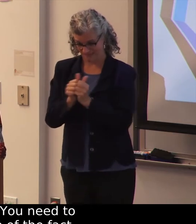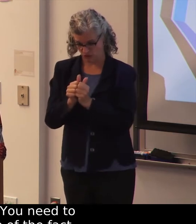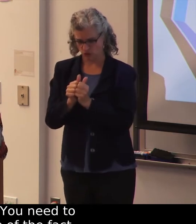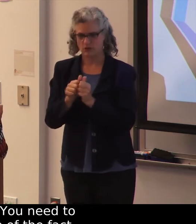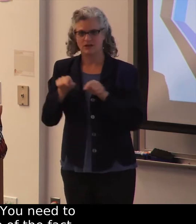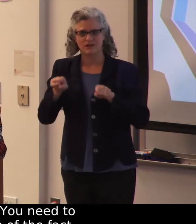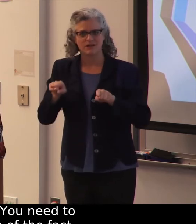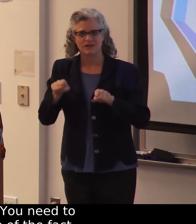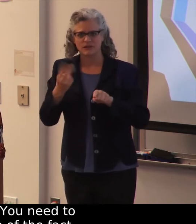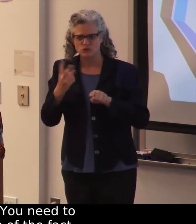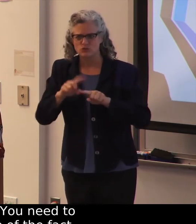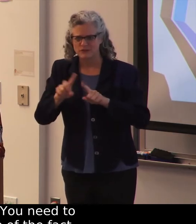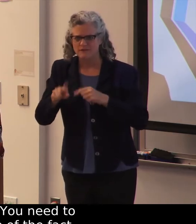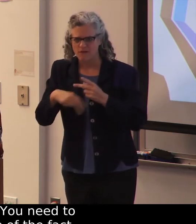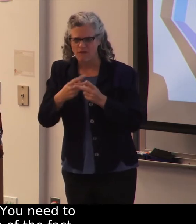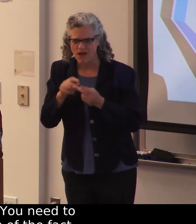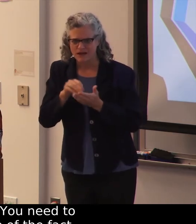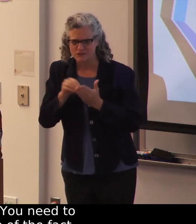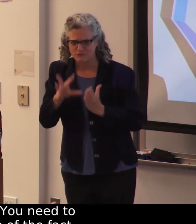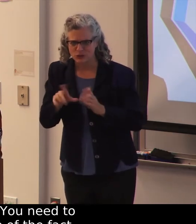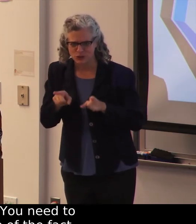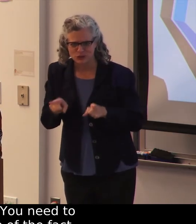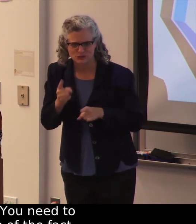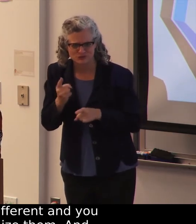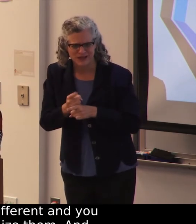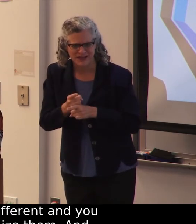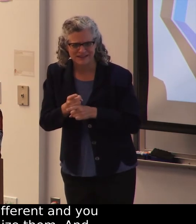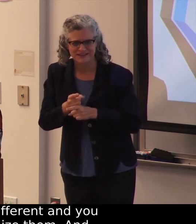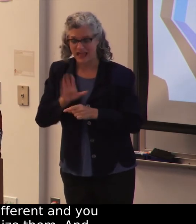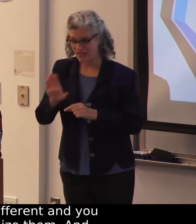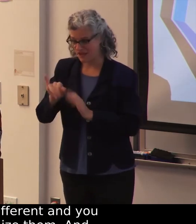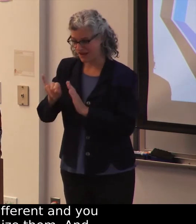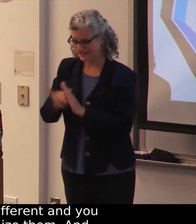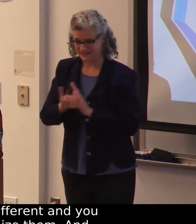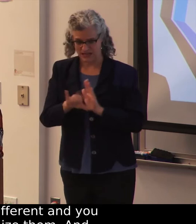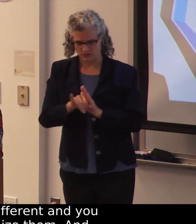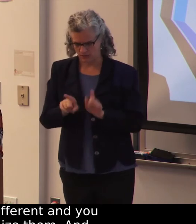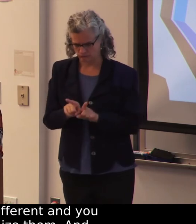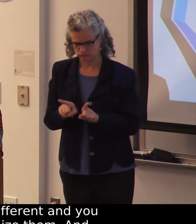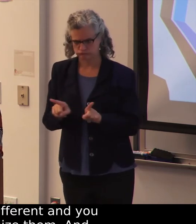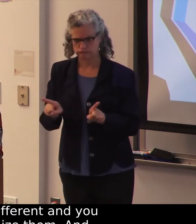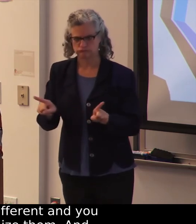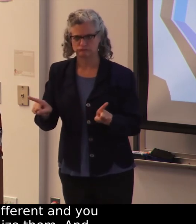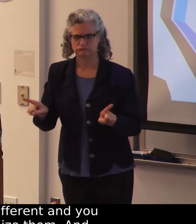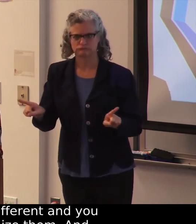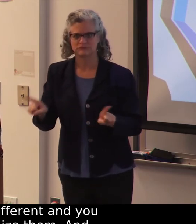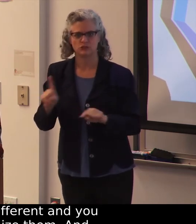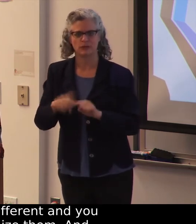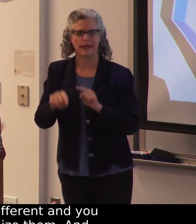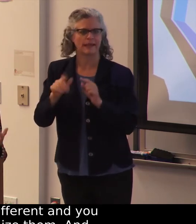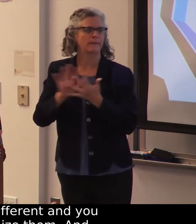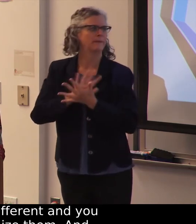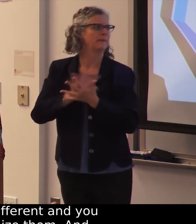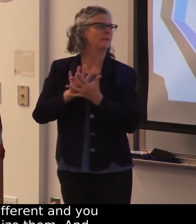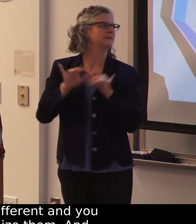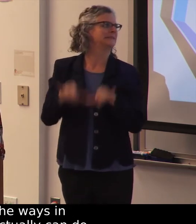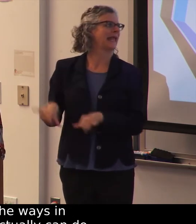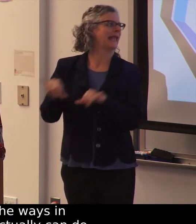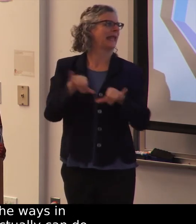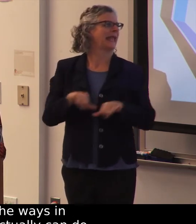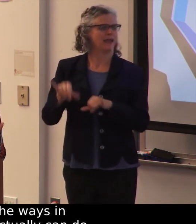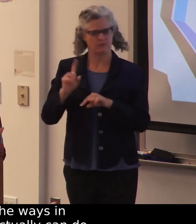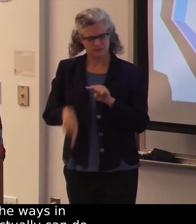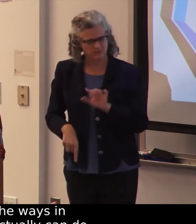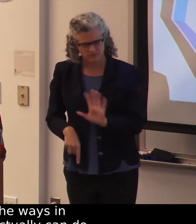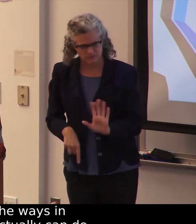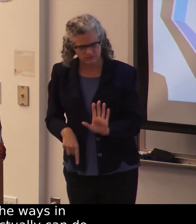learners. You need to be aware of the fact that those identities are profoundly different, and you can't minimize them, right? And I believe that one of the